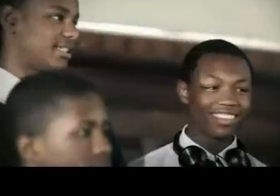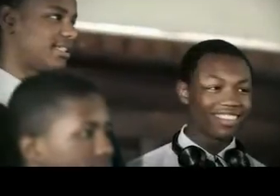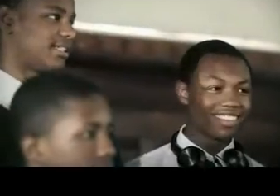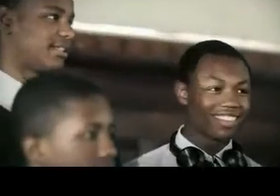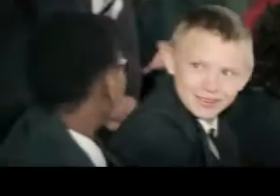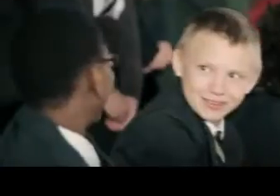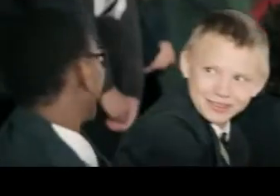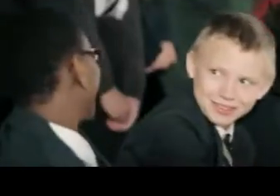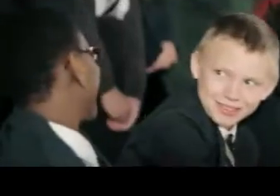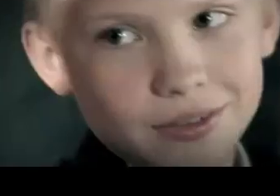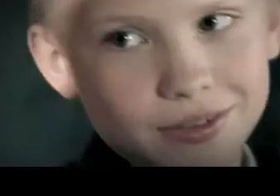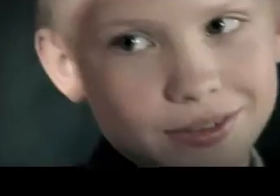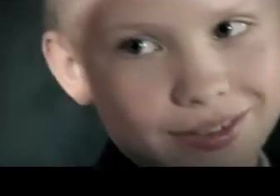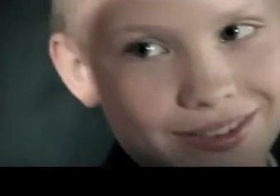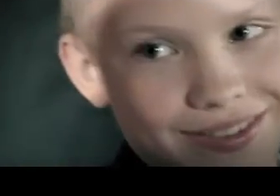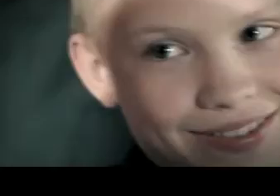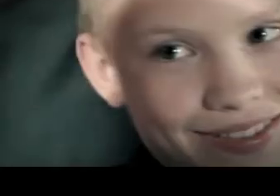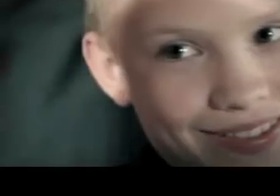The strongest communities